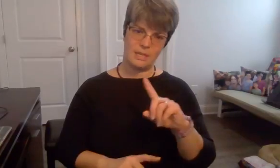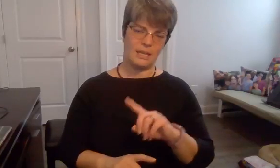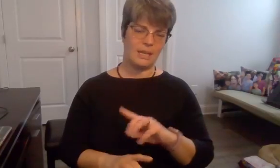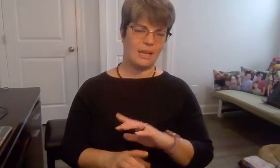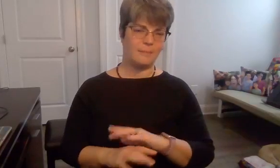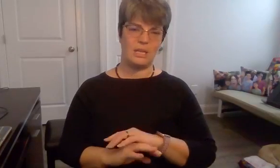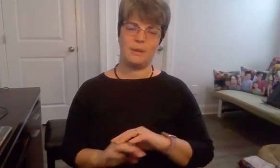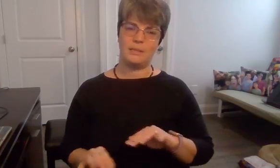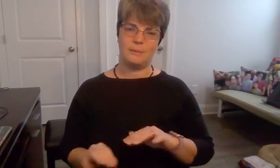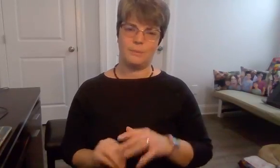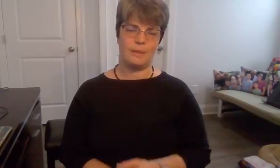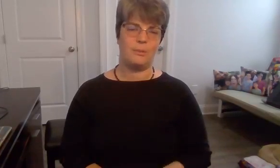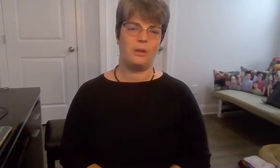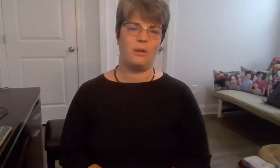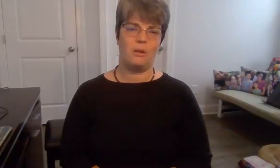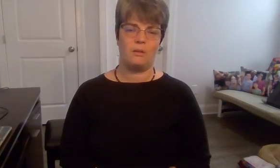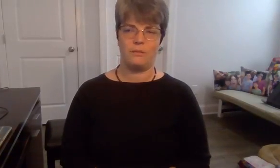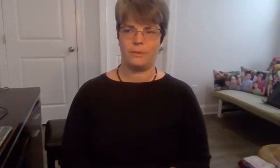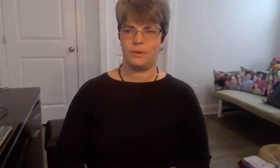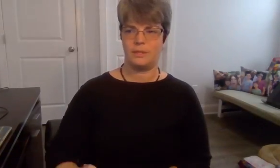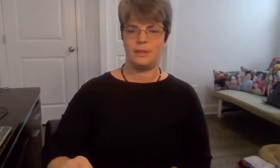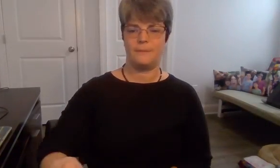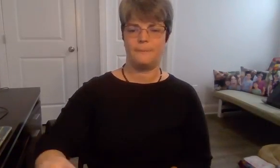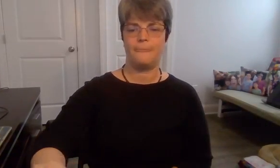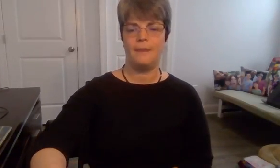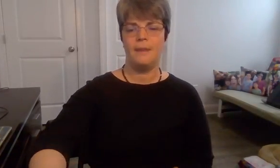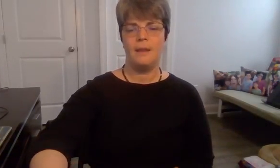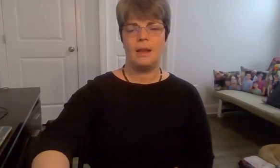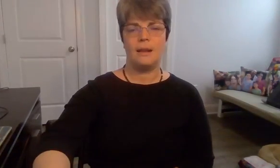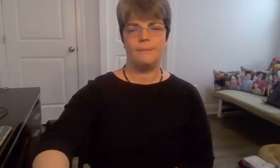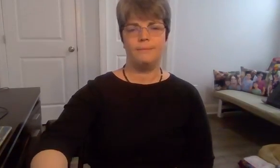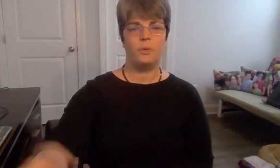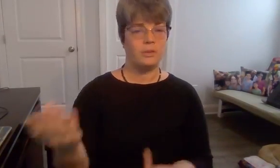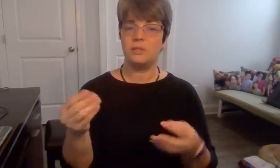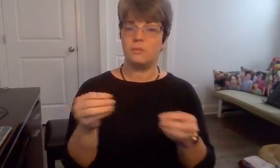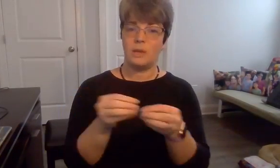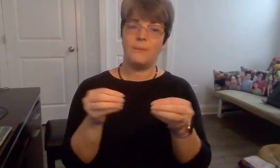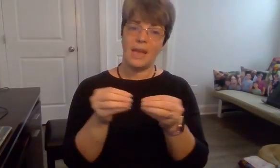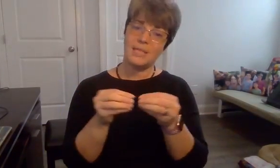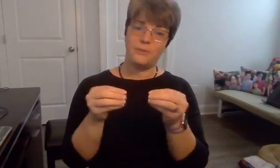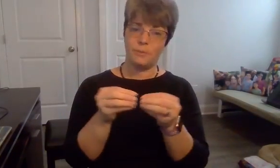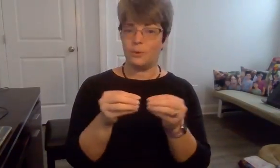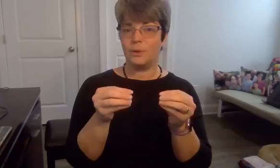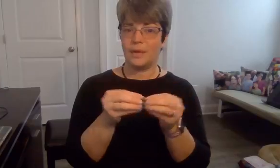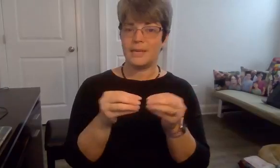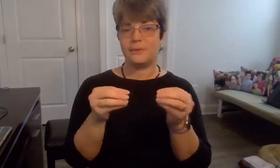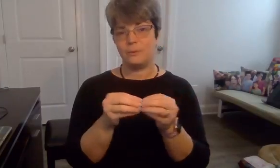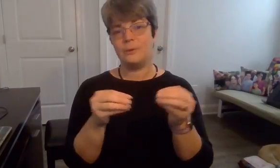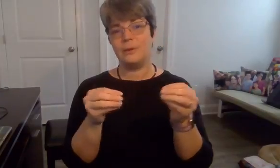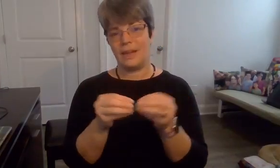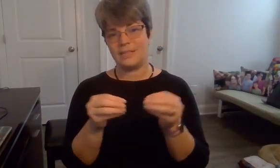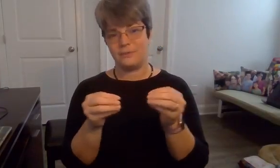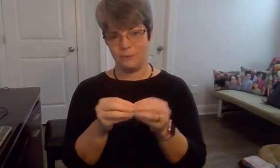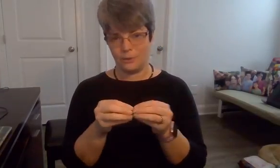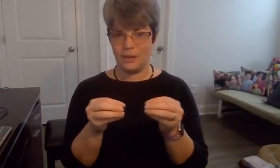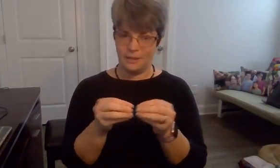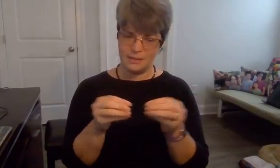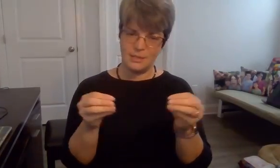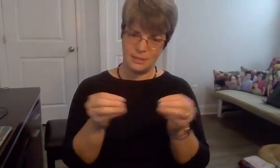again, I'm just keeping it simple. I'm not putting all of the words in there. Or this is the way we ask for more, ask for more, ask for more. This is the